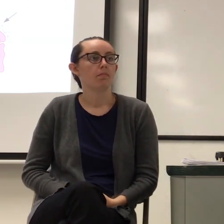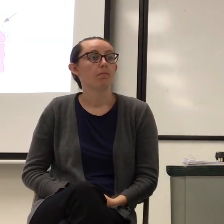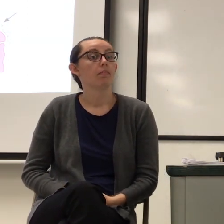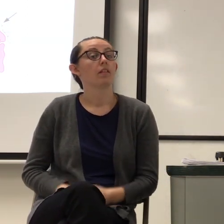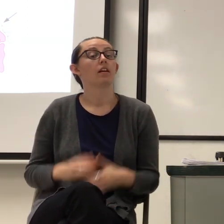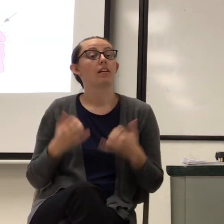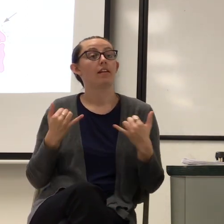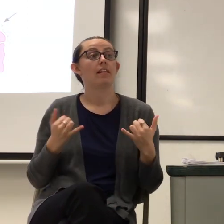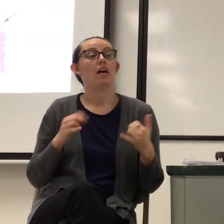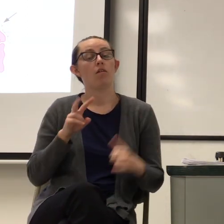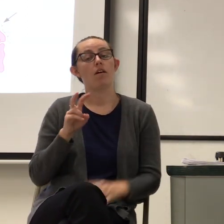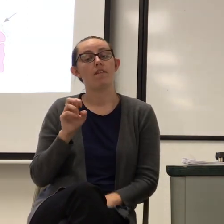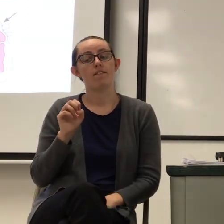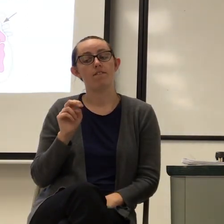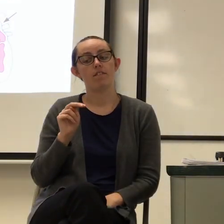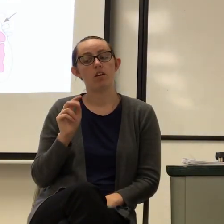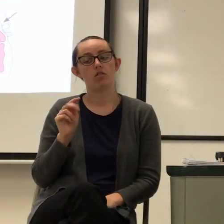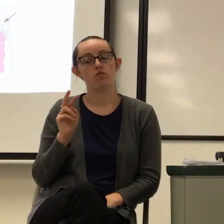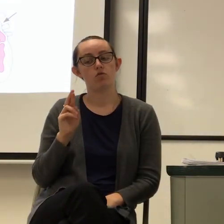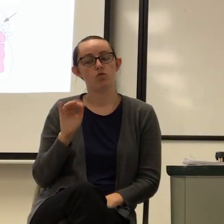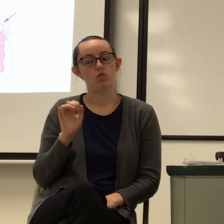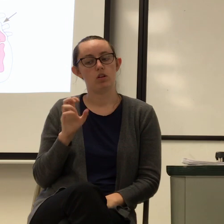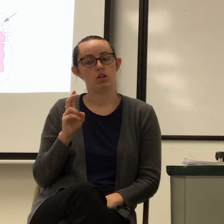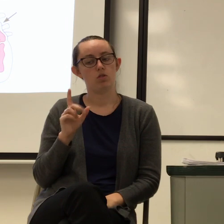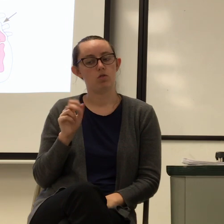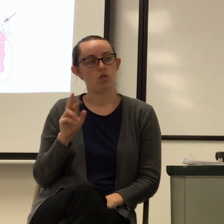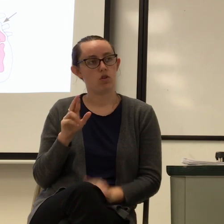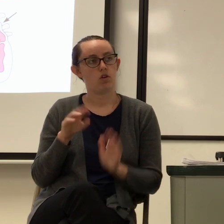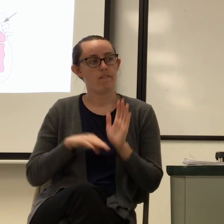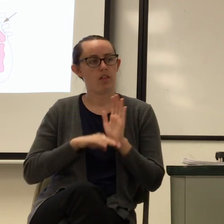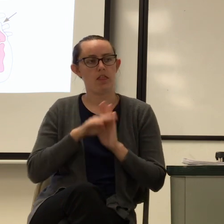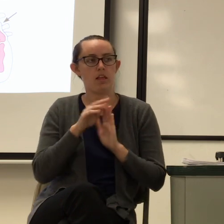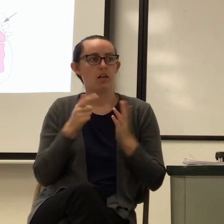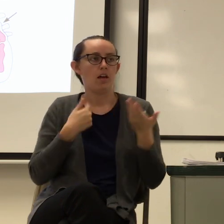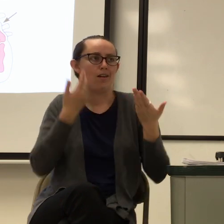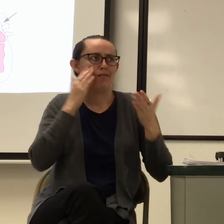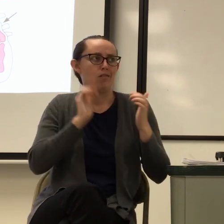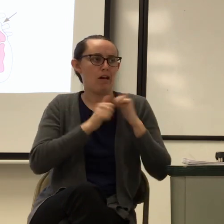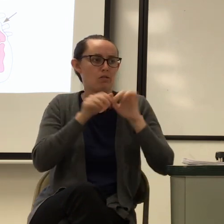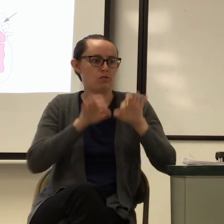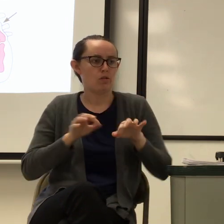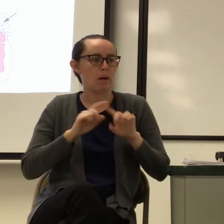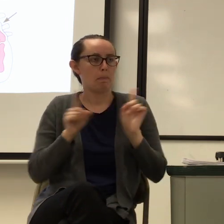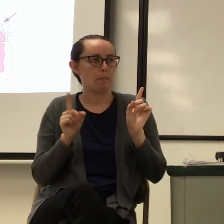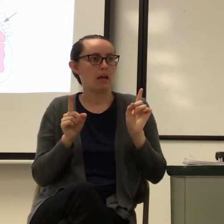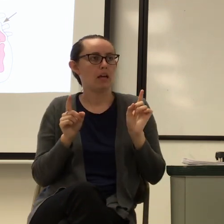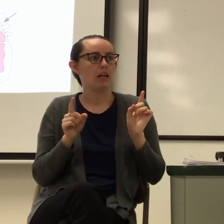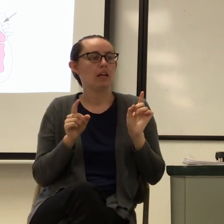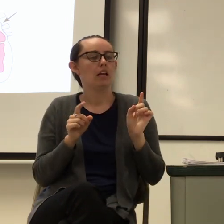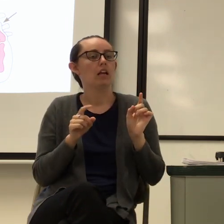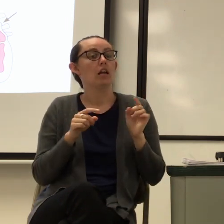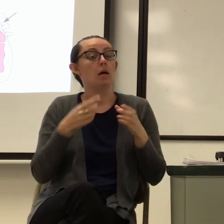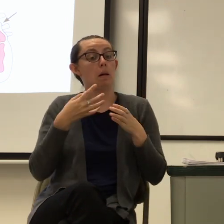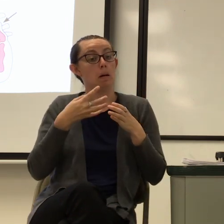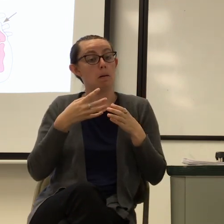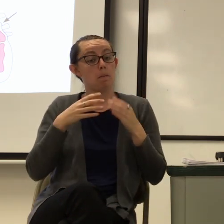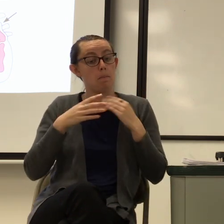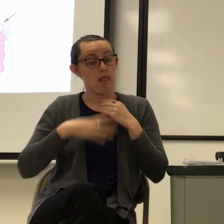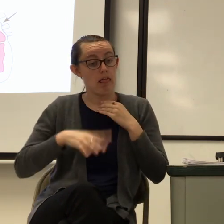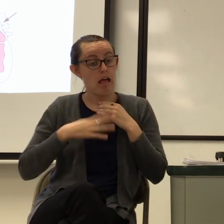Now the ventricular filling, I don't know how else to describe it than saying you're filling the blood with ventricles.